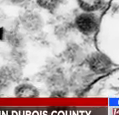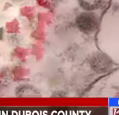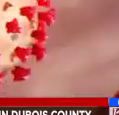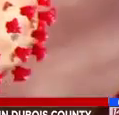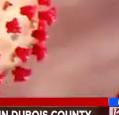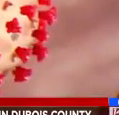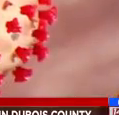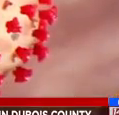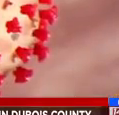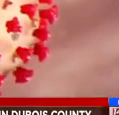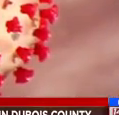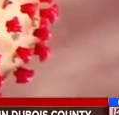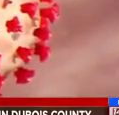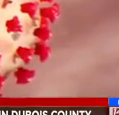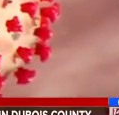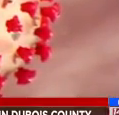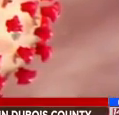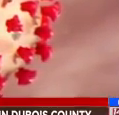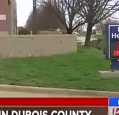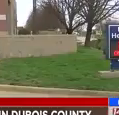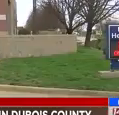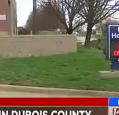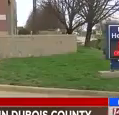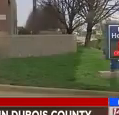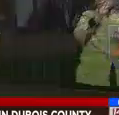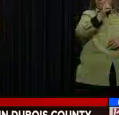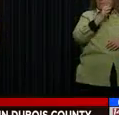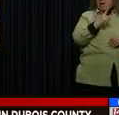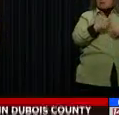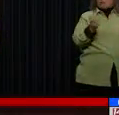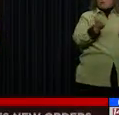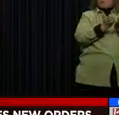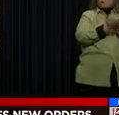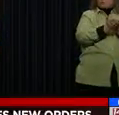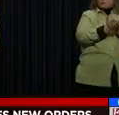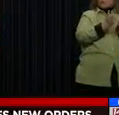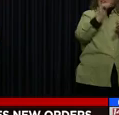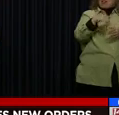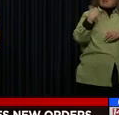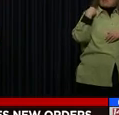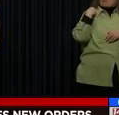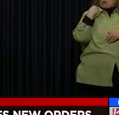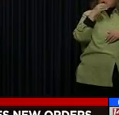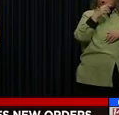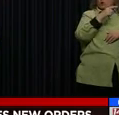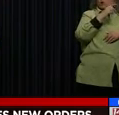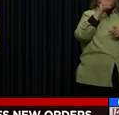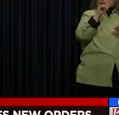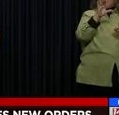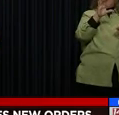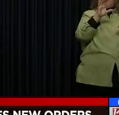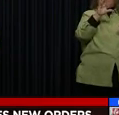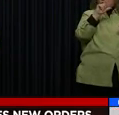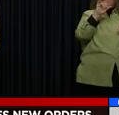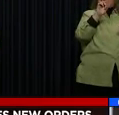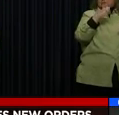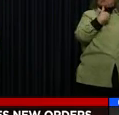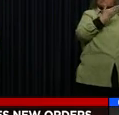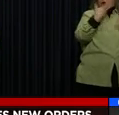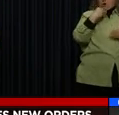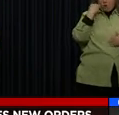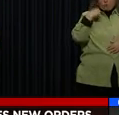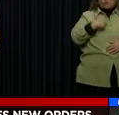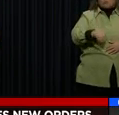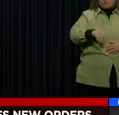can remain open. Kentucky Governor Andy Beshear is also making similar changes in the Commonwealth. He ordered all non-essential